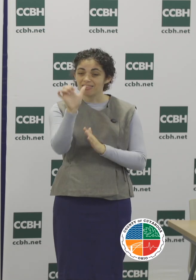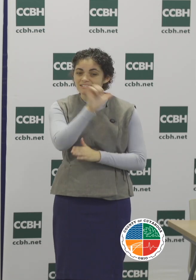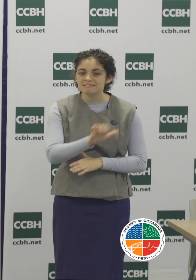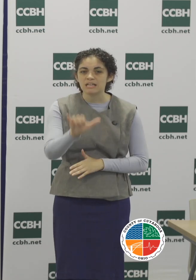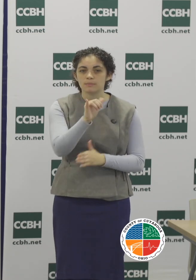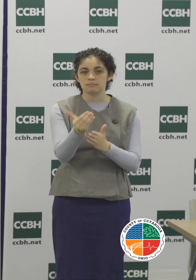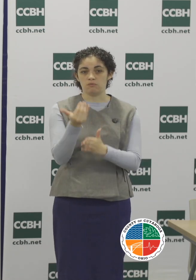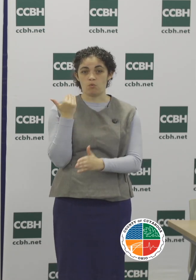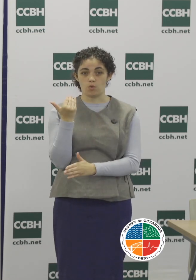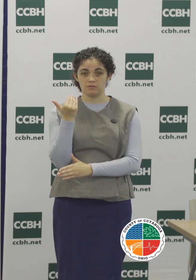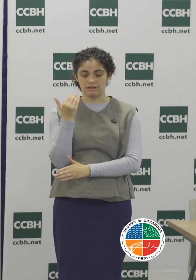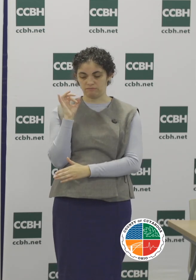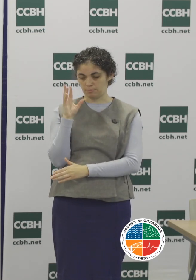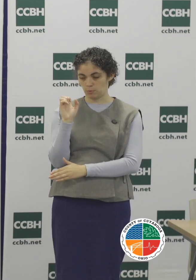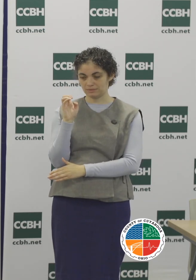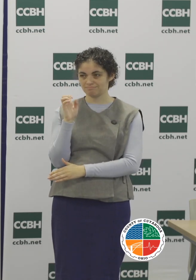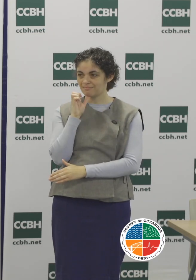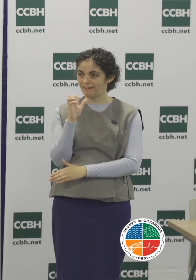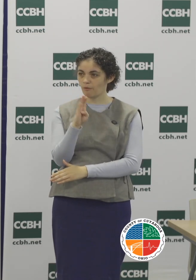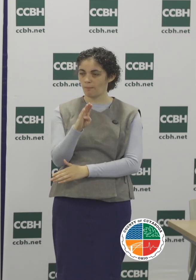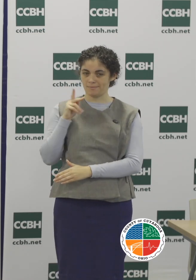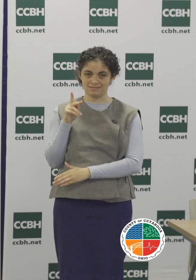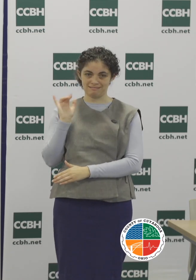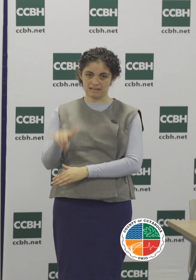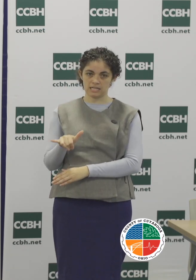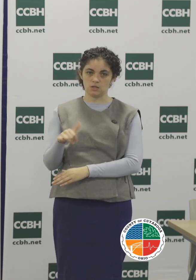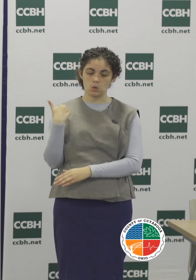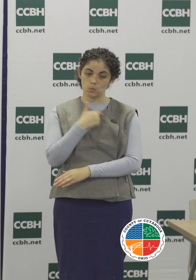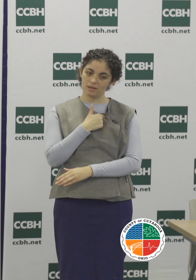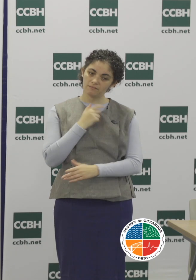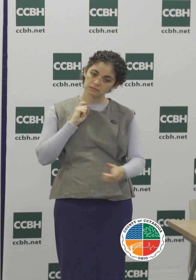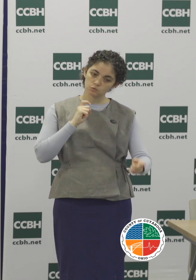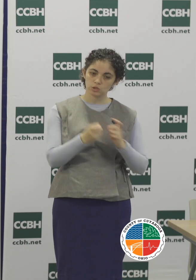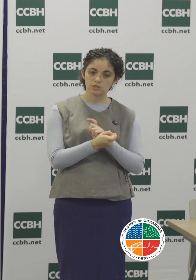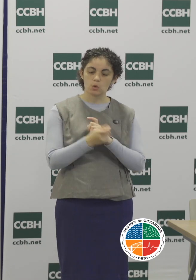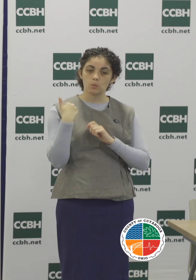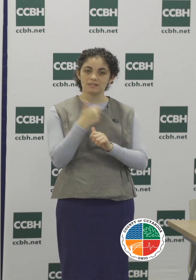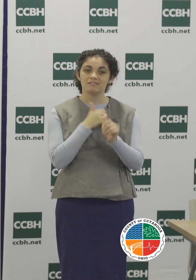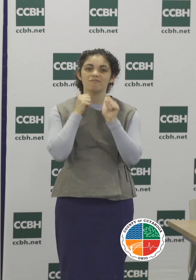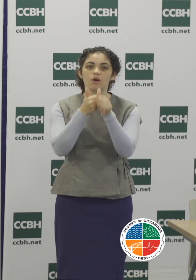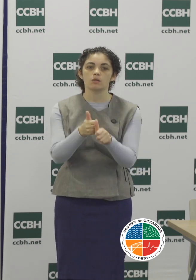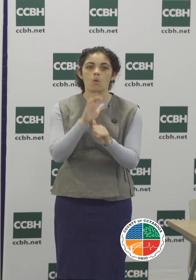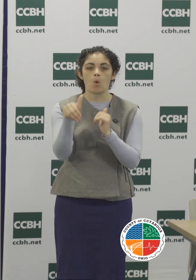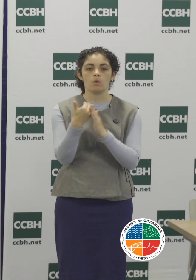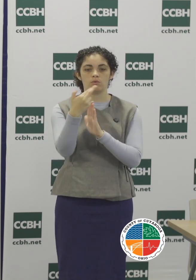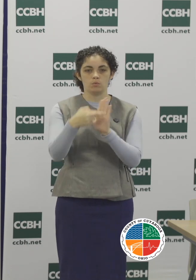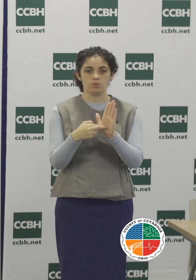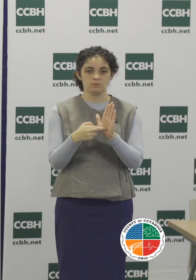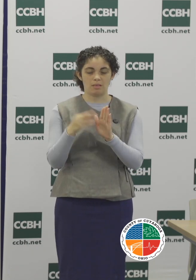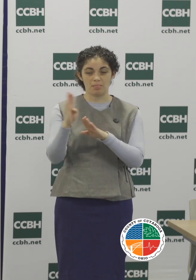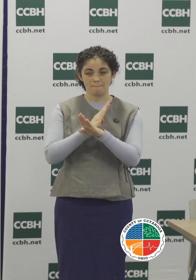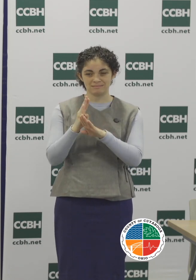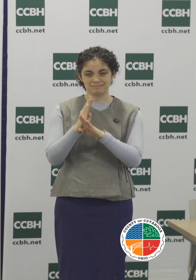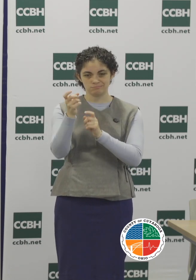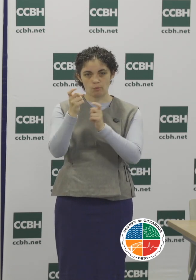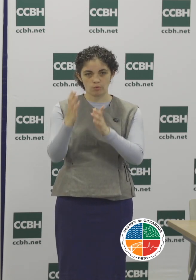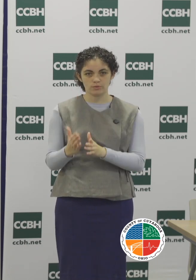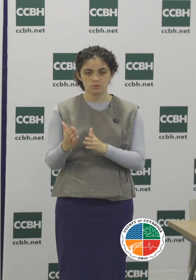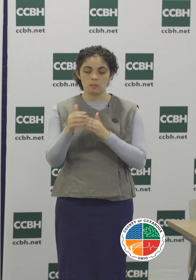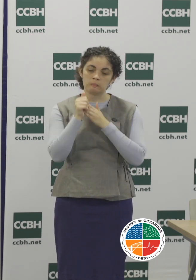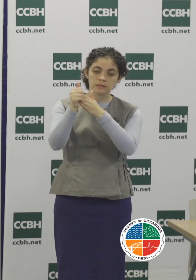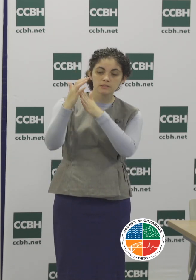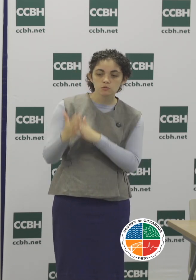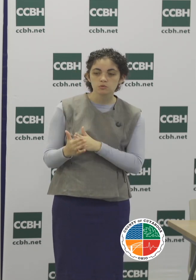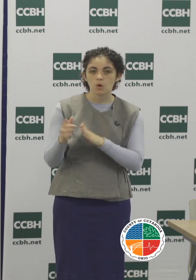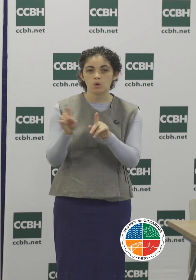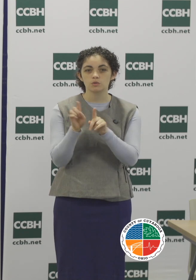same as they were in February, but we need everybody to go along with what our business owners and our leaders